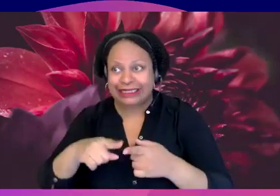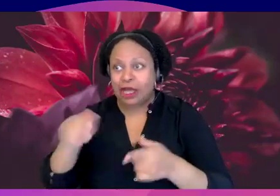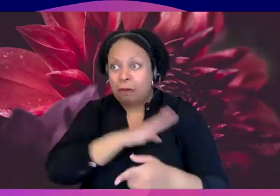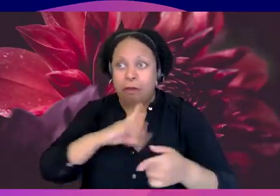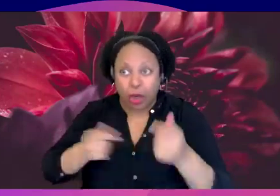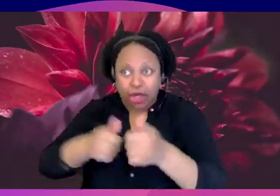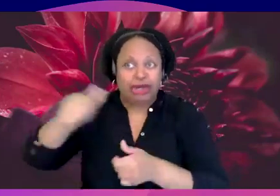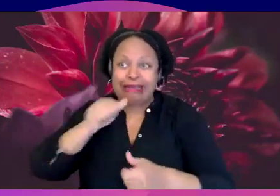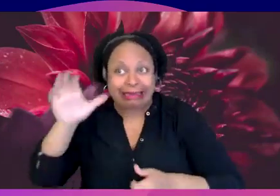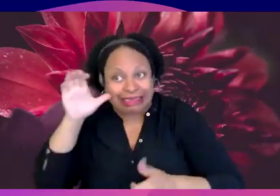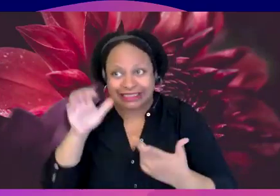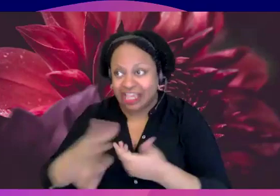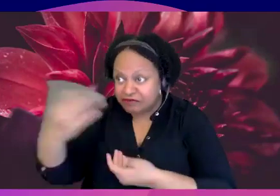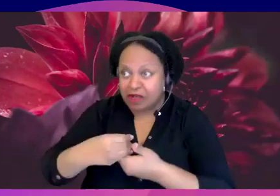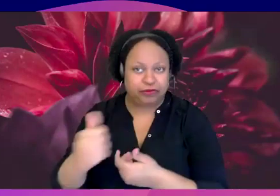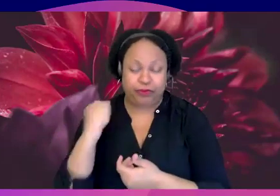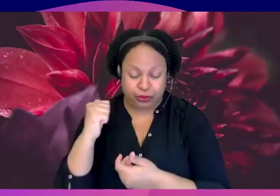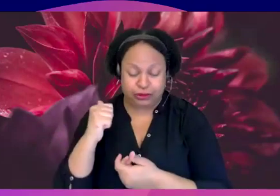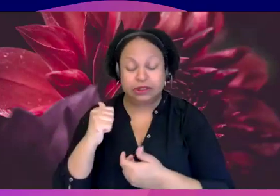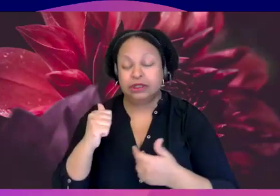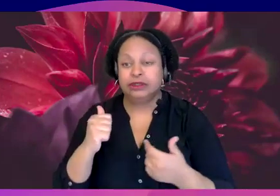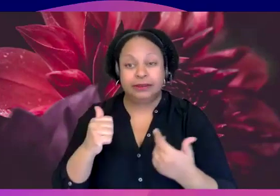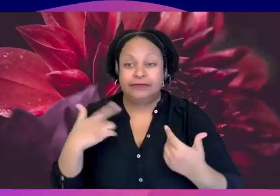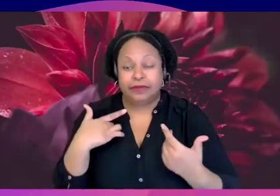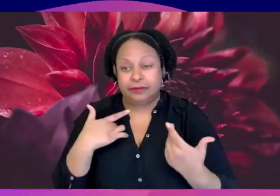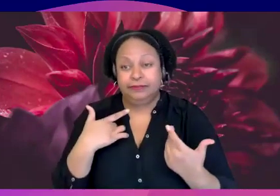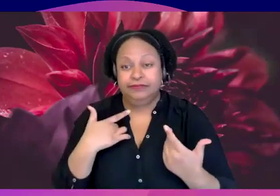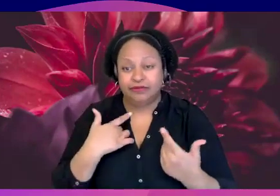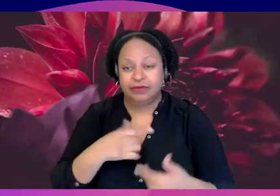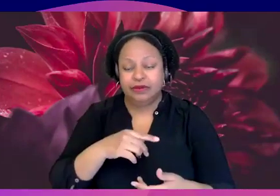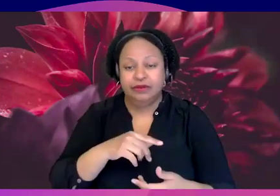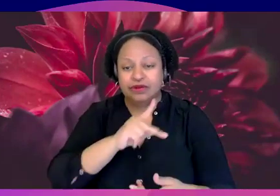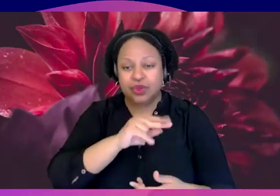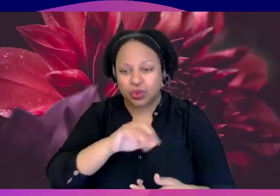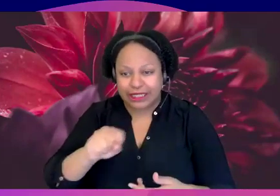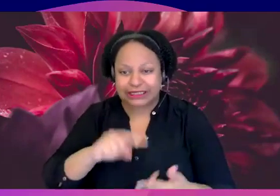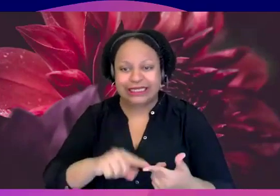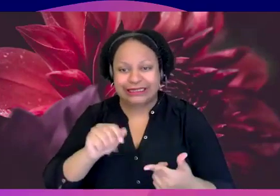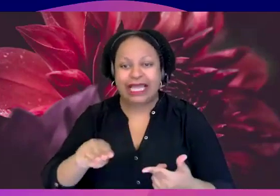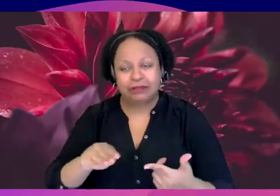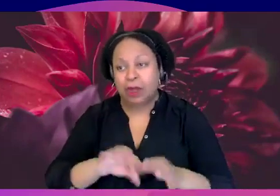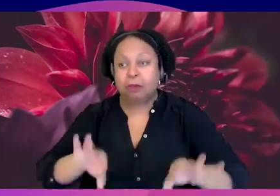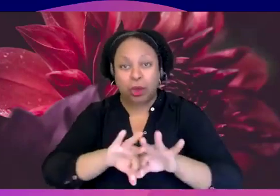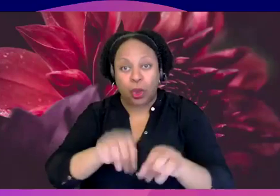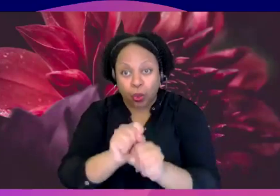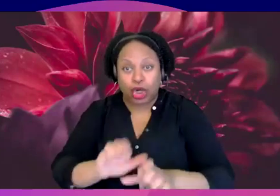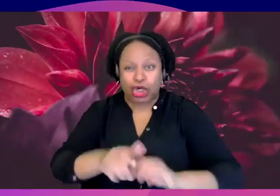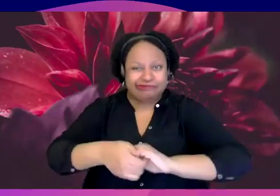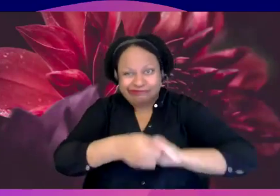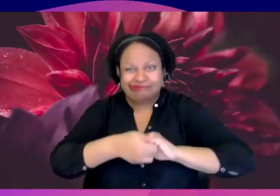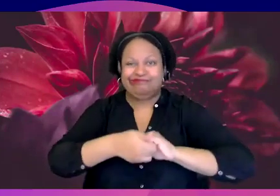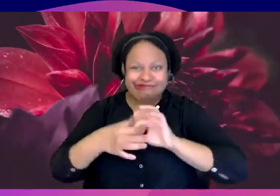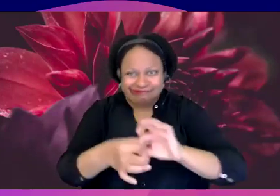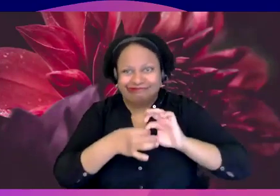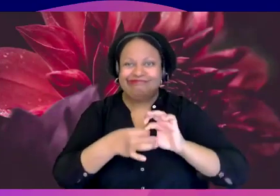leaders to participate, that I think both Chris and Sam mentioned solidarity, the importance of solidarity teams. And so